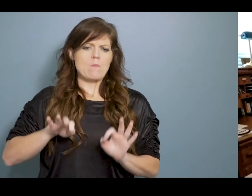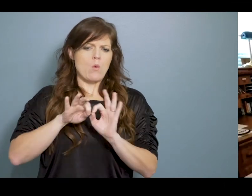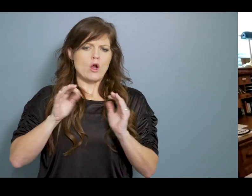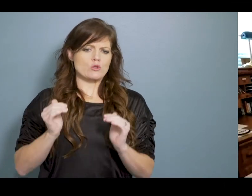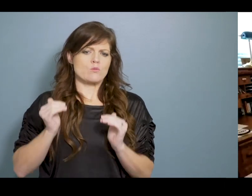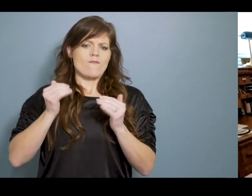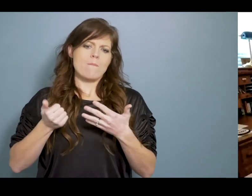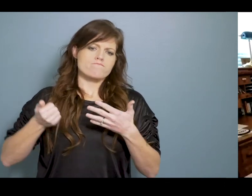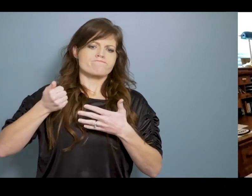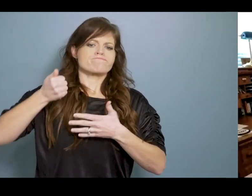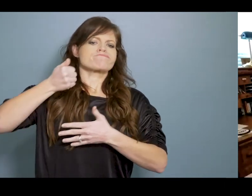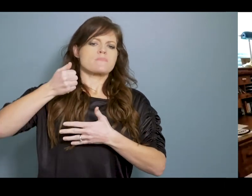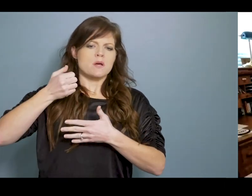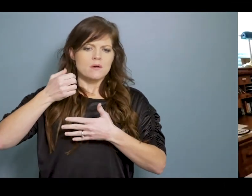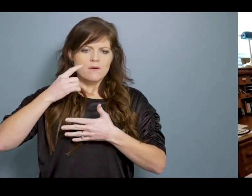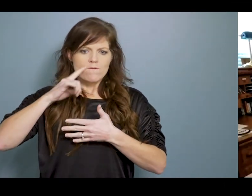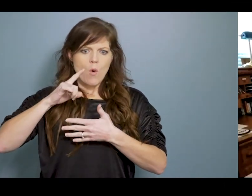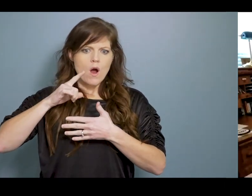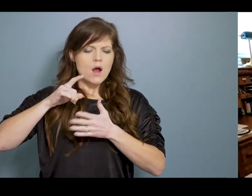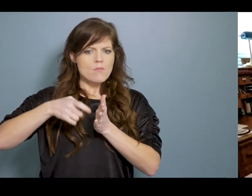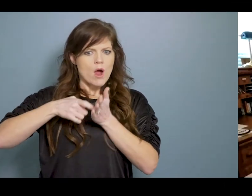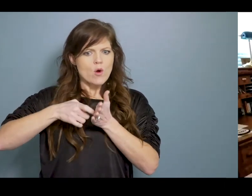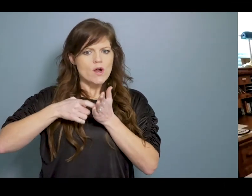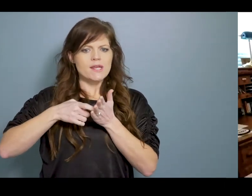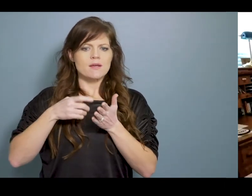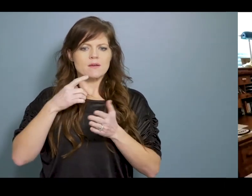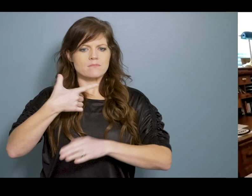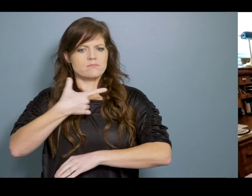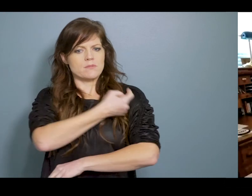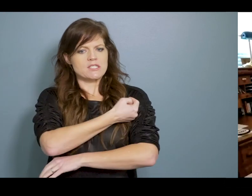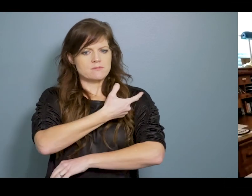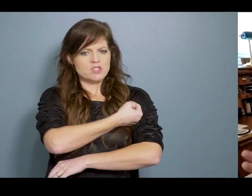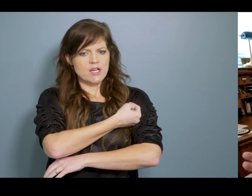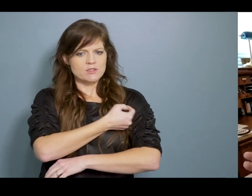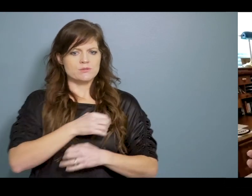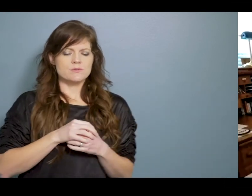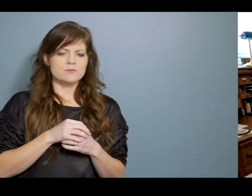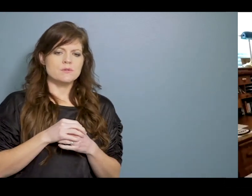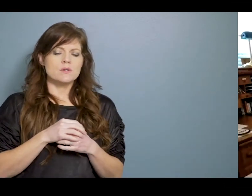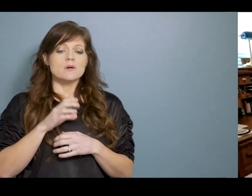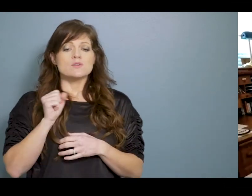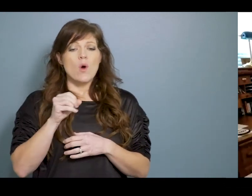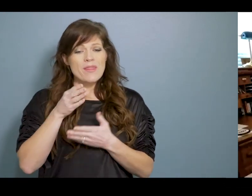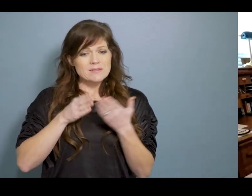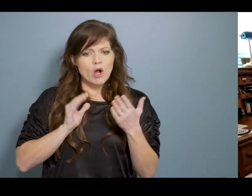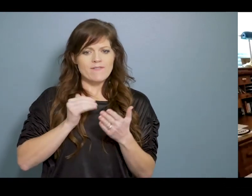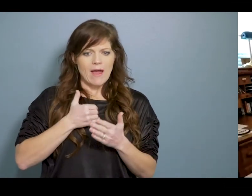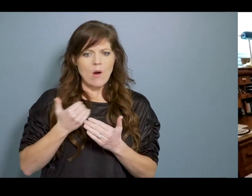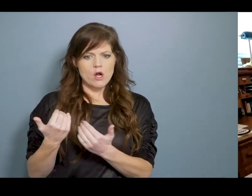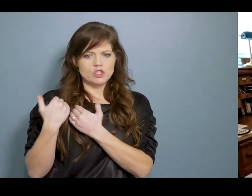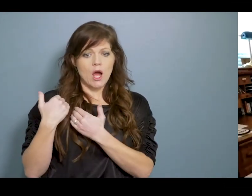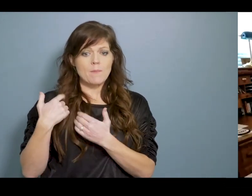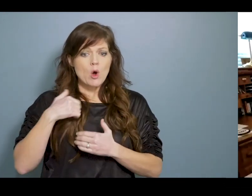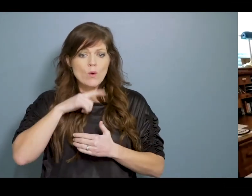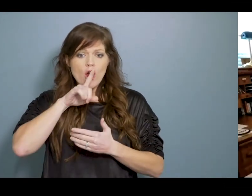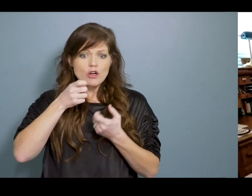faculty member or staff member that's got face-to-face on an ongoing basis as part of their job, we're trying to get that acknowledged